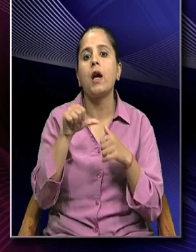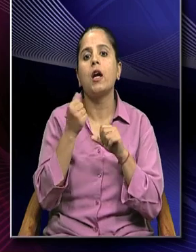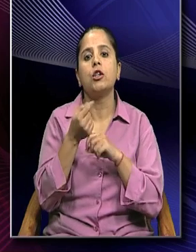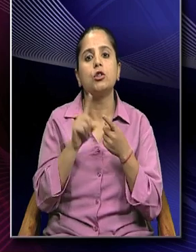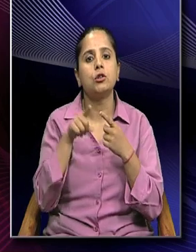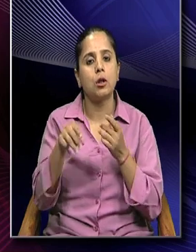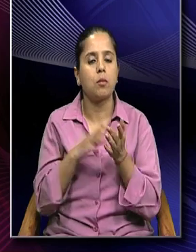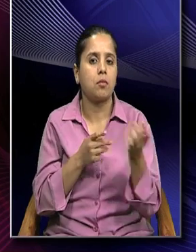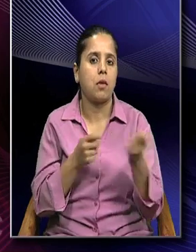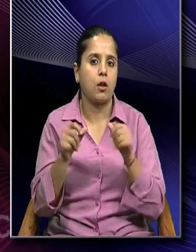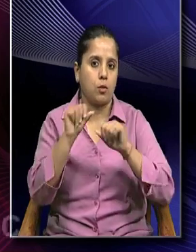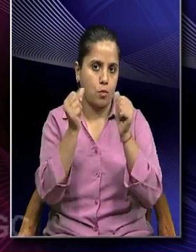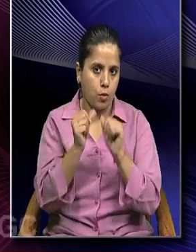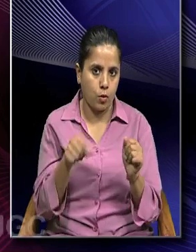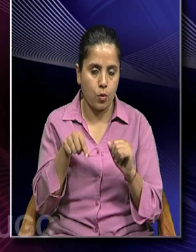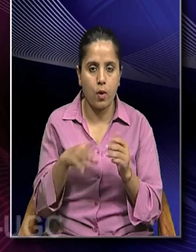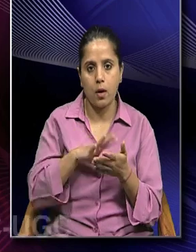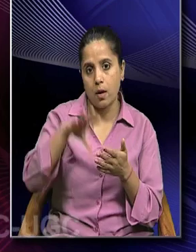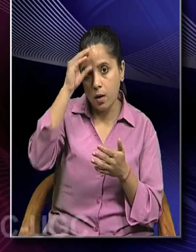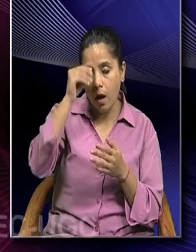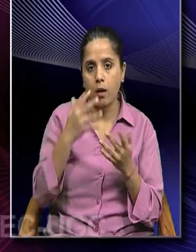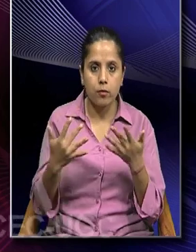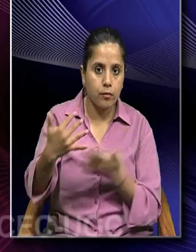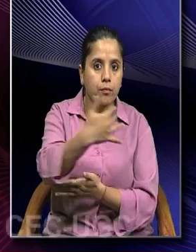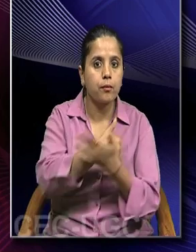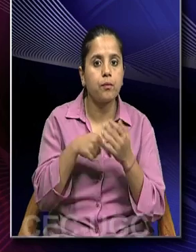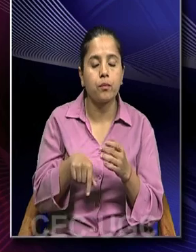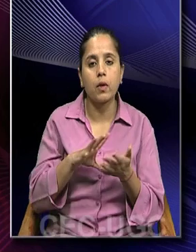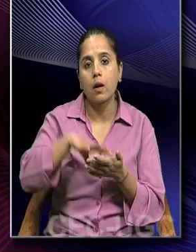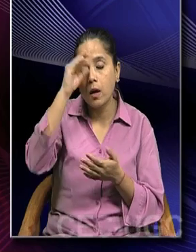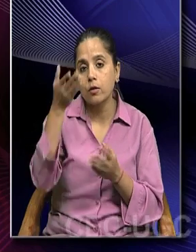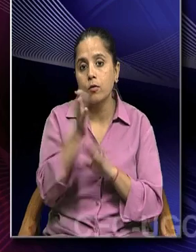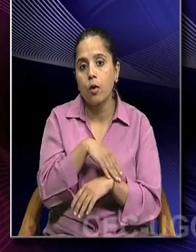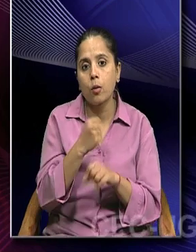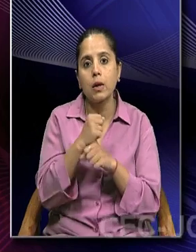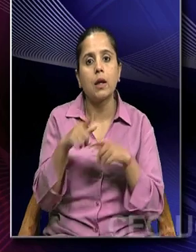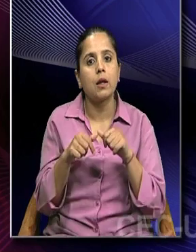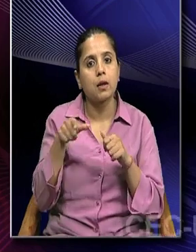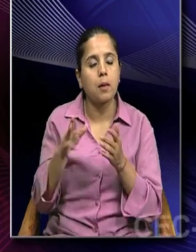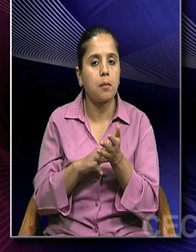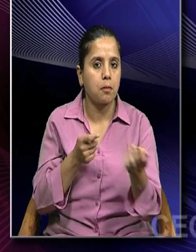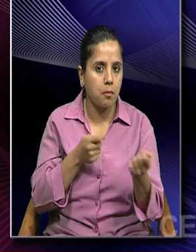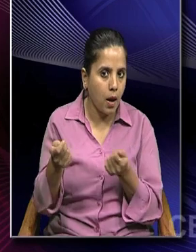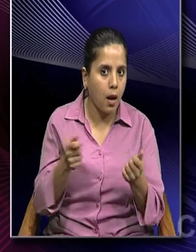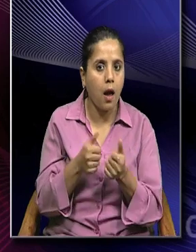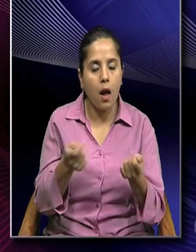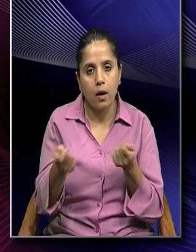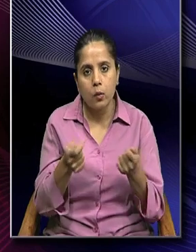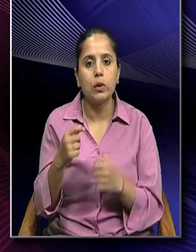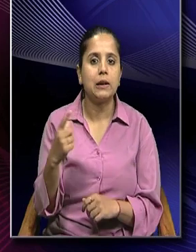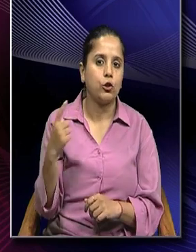models combining the learnings or lessons from Gita for management, administration and